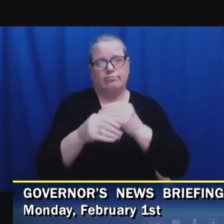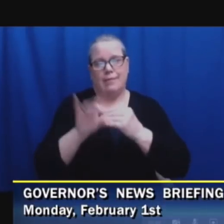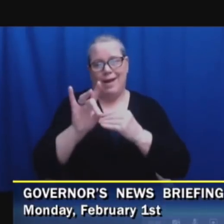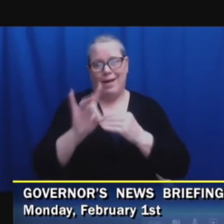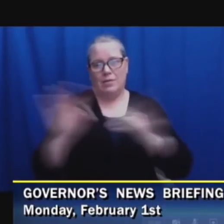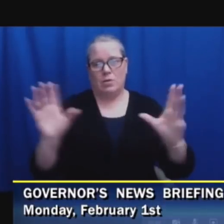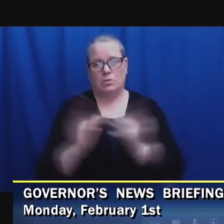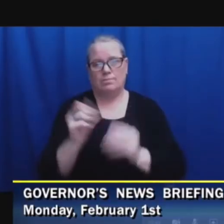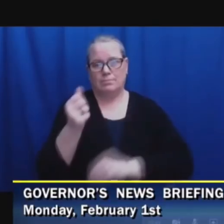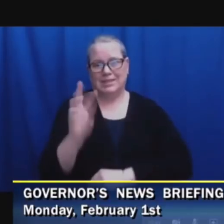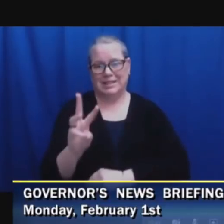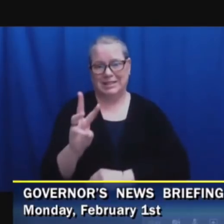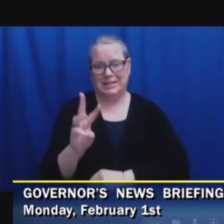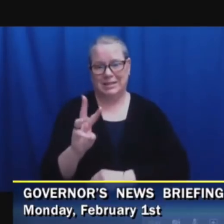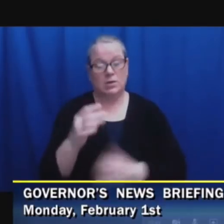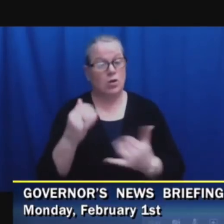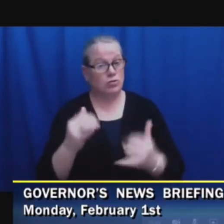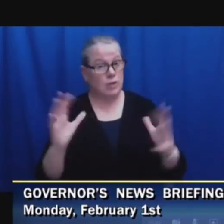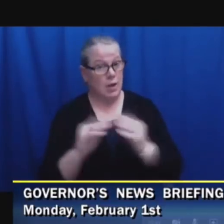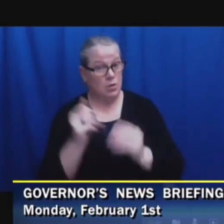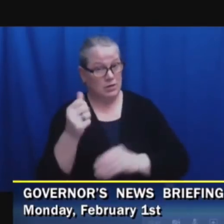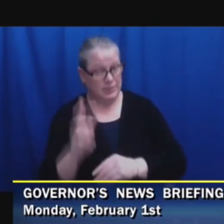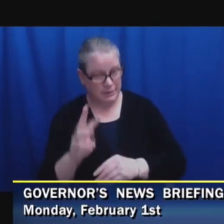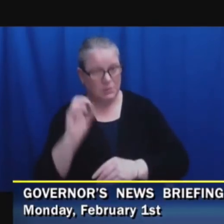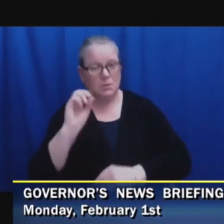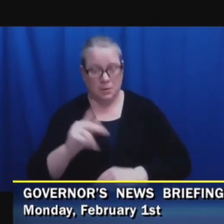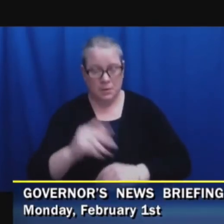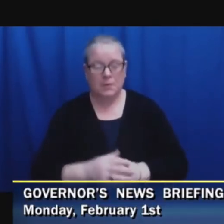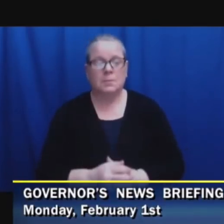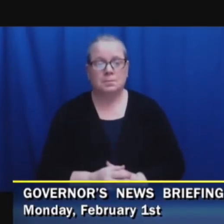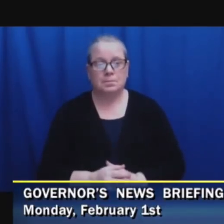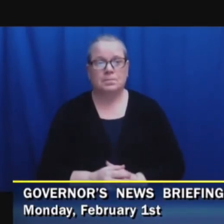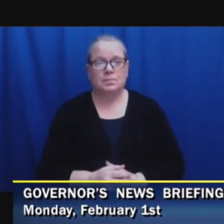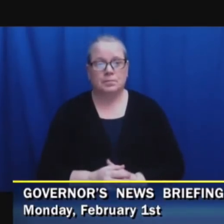we're at 16 now? Okay. And